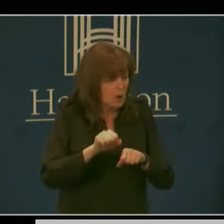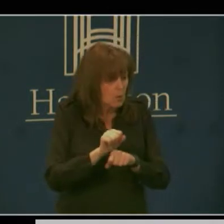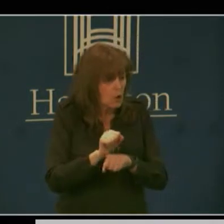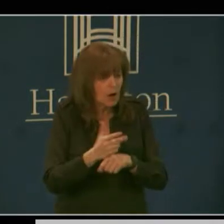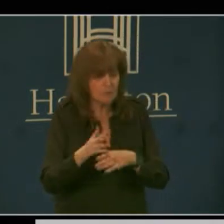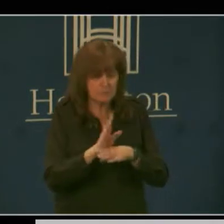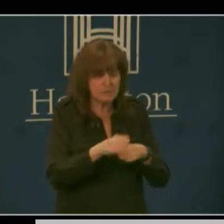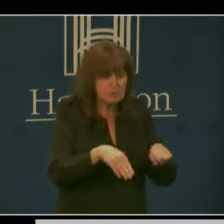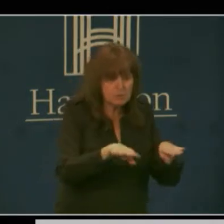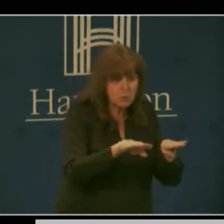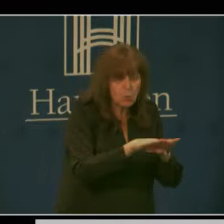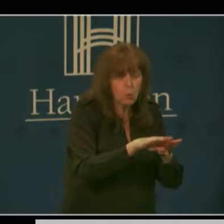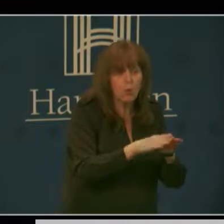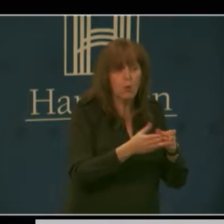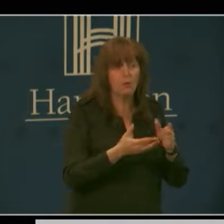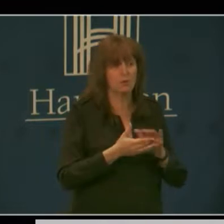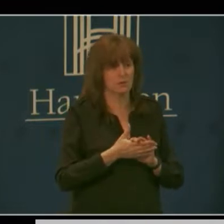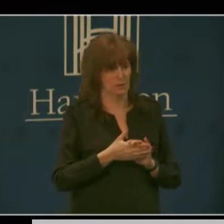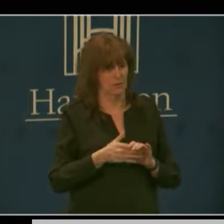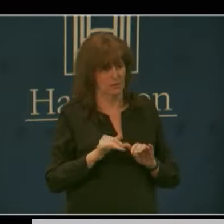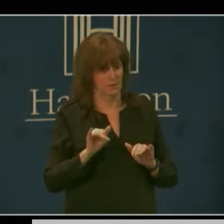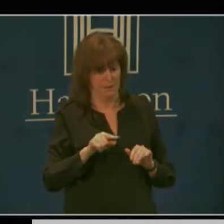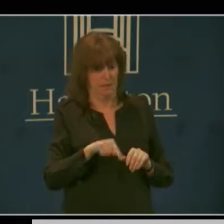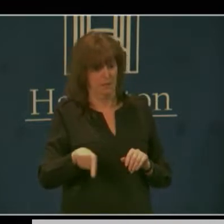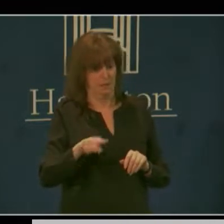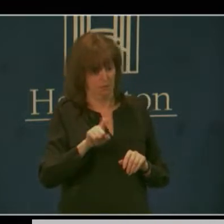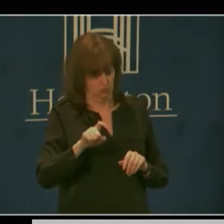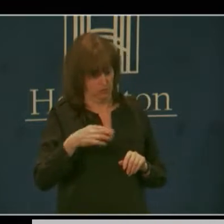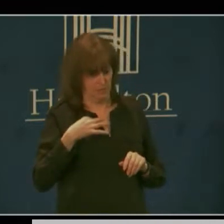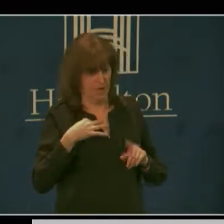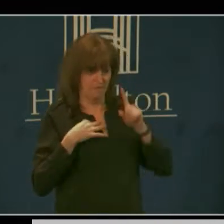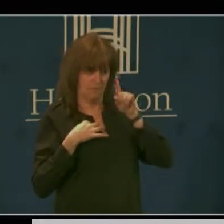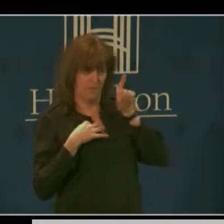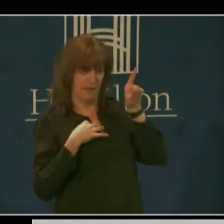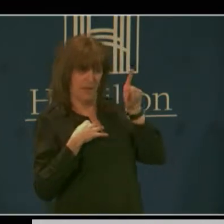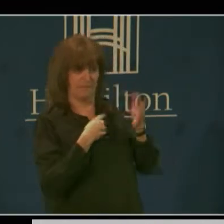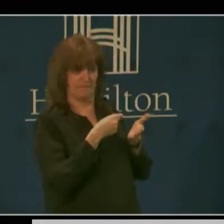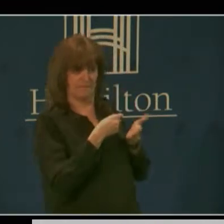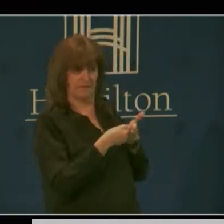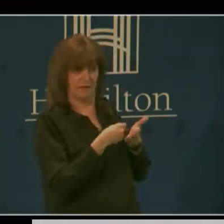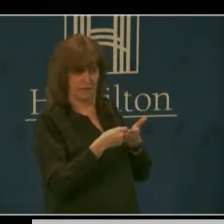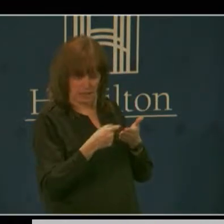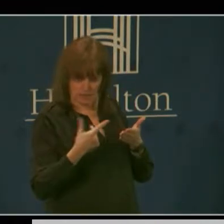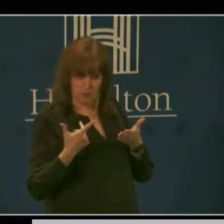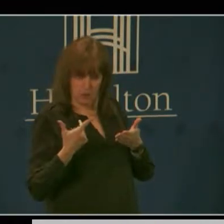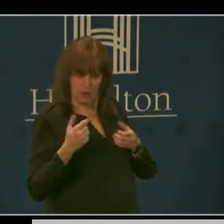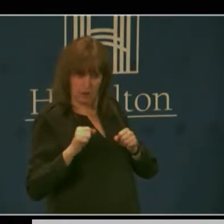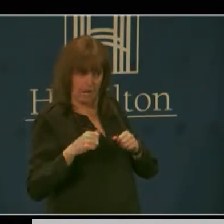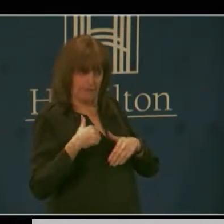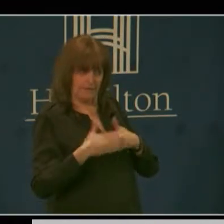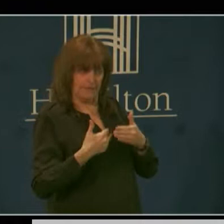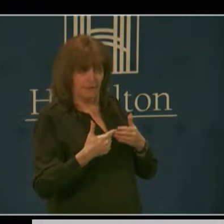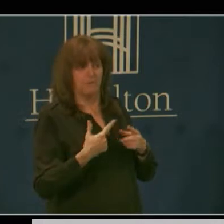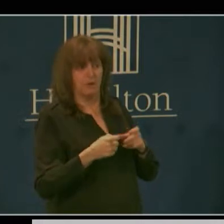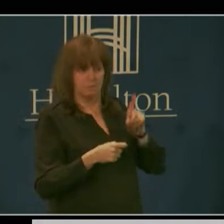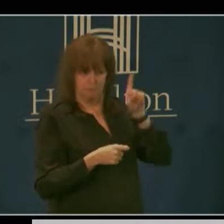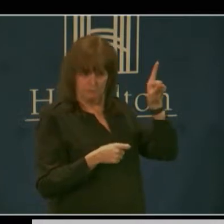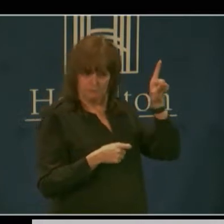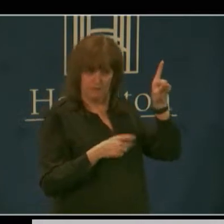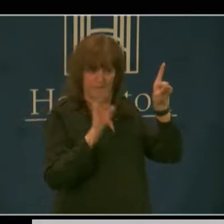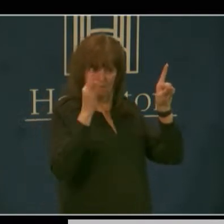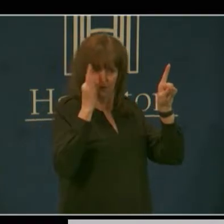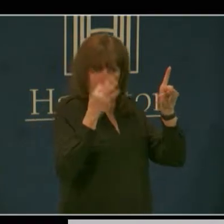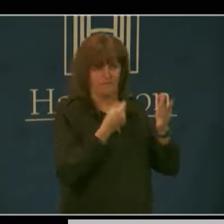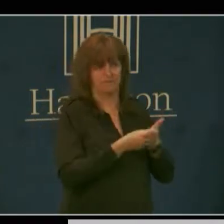them resources so they can continue to pay their bills? And that's certainly happening on the federal side. And on the provincial side, an